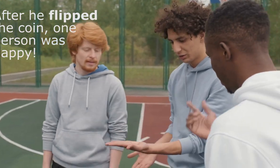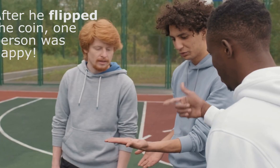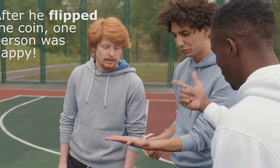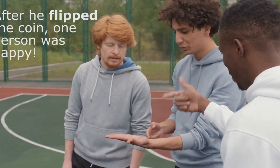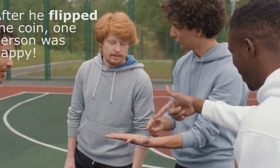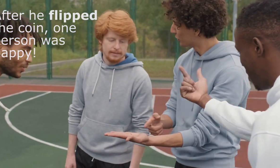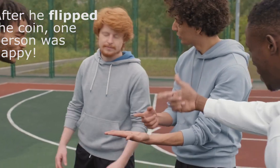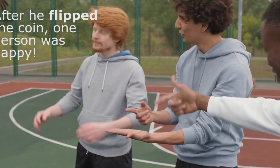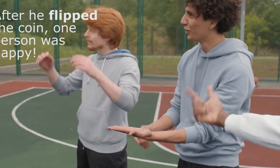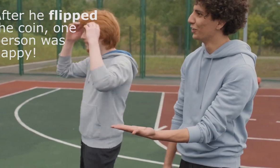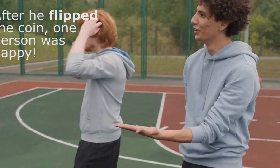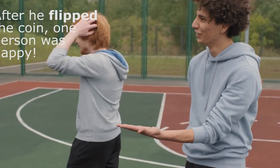Oh yeah!